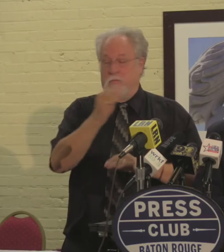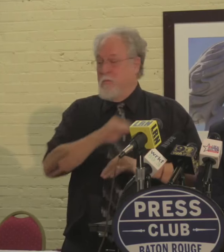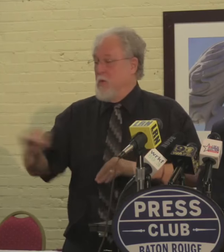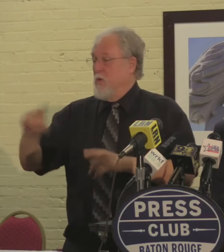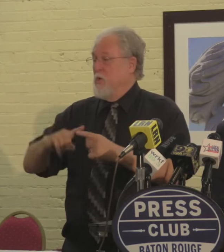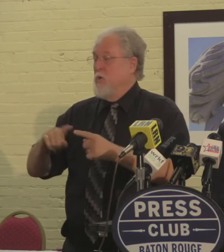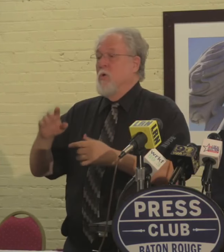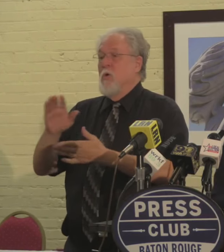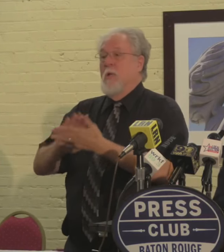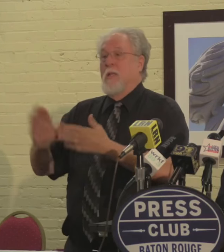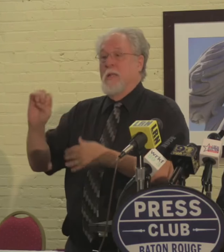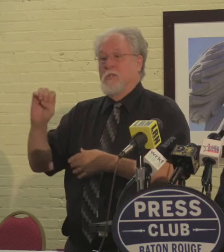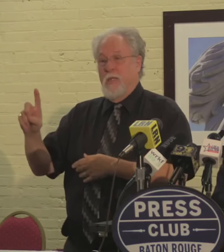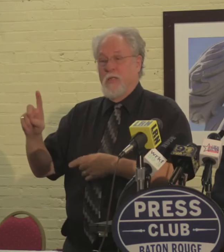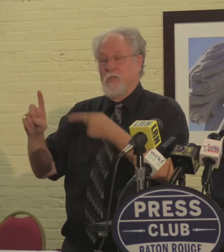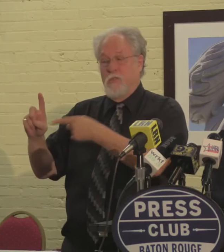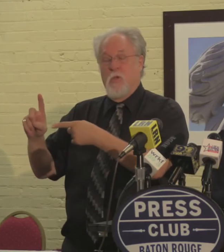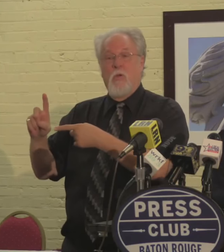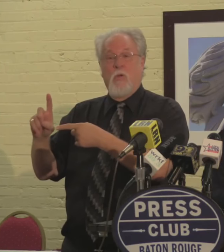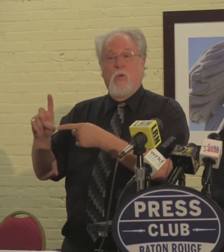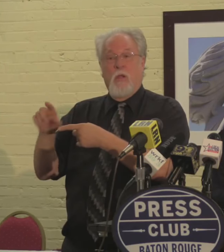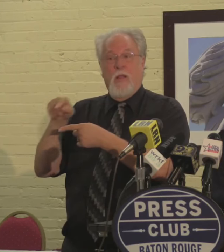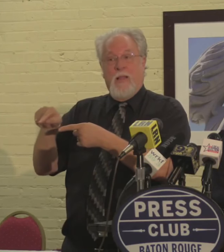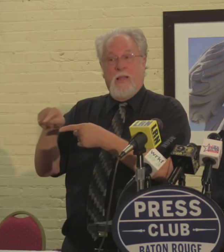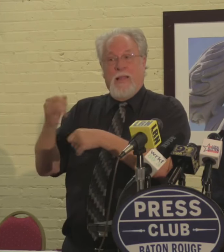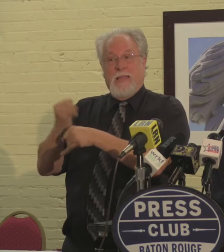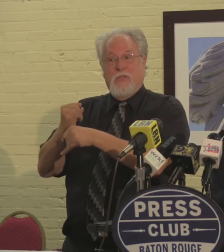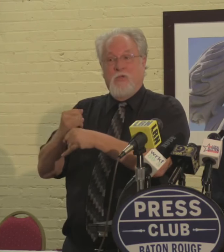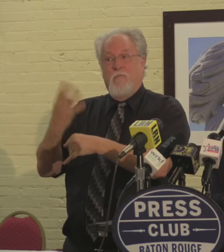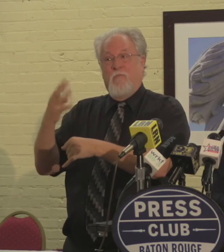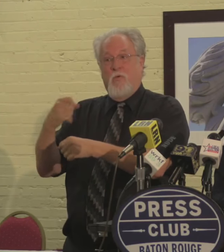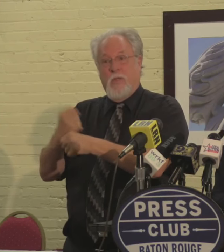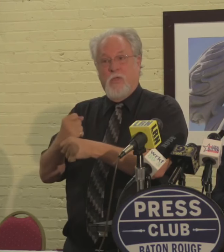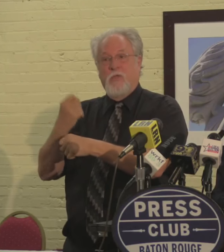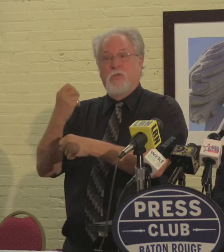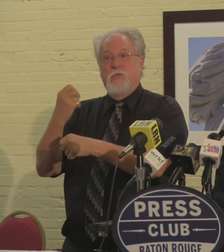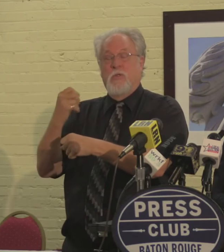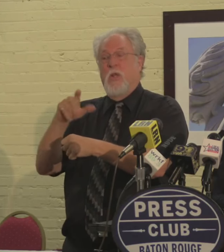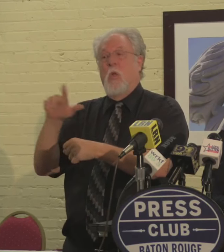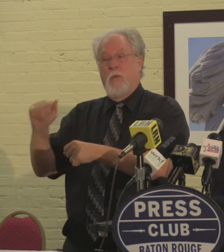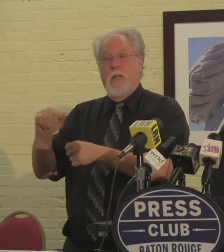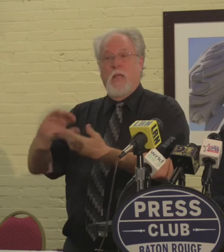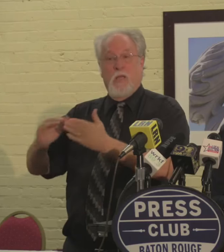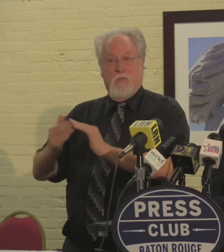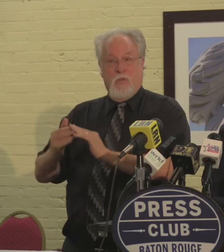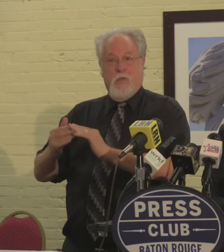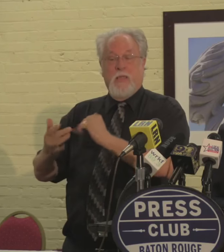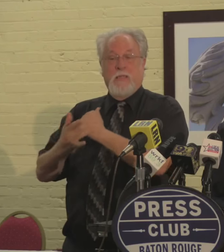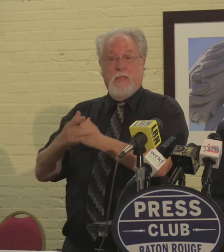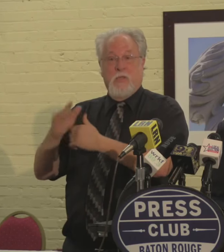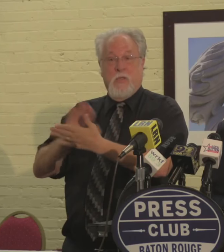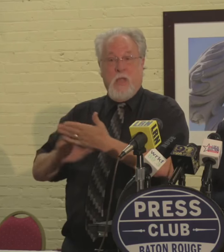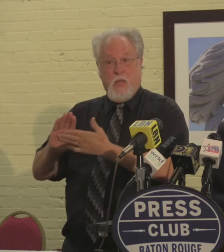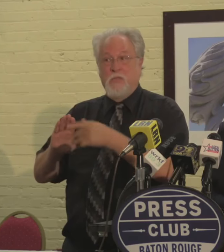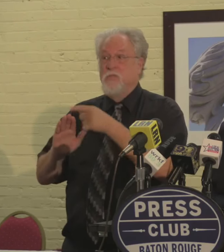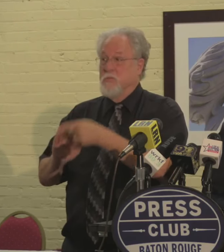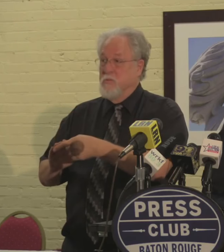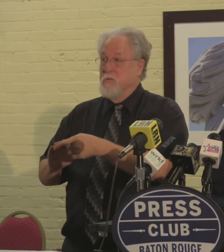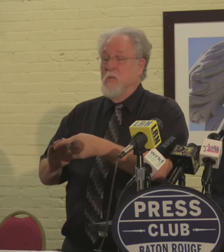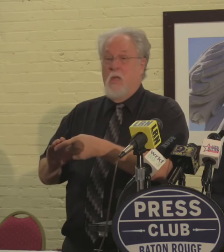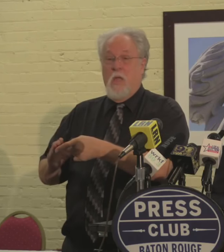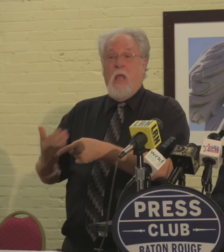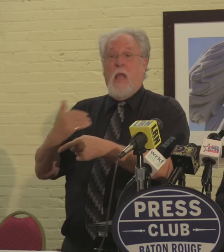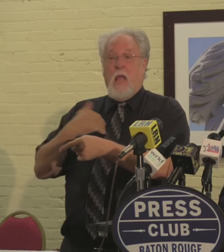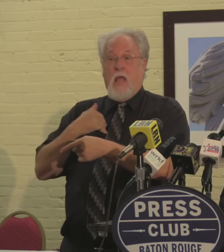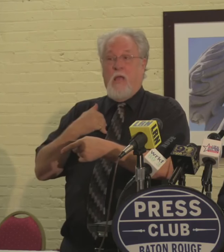education so that our higher education institutions, both four-year institutions and the Louisiana Community Technical College system, will